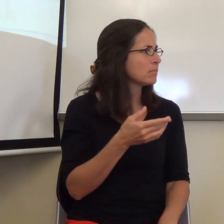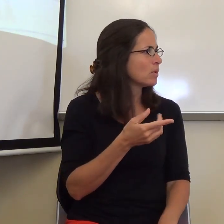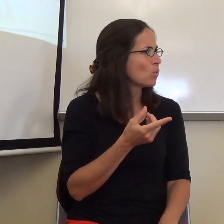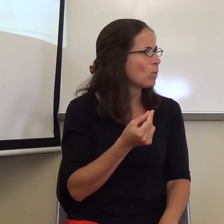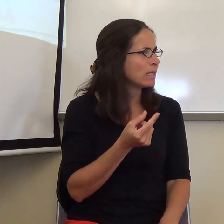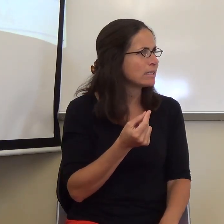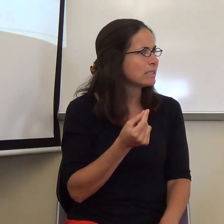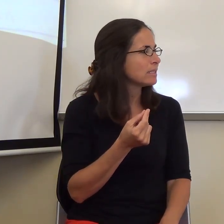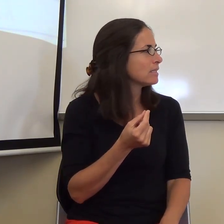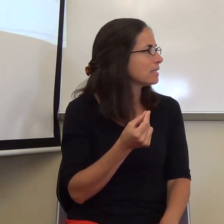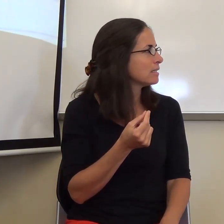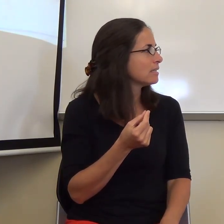The